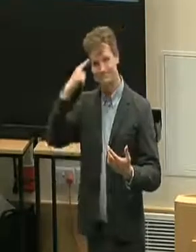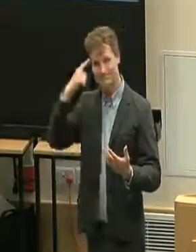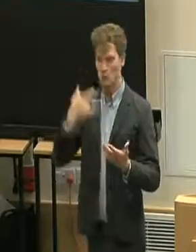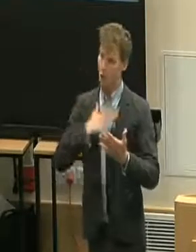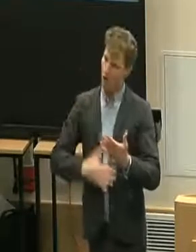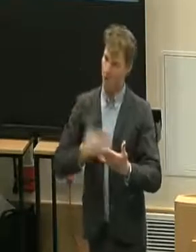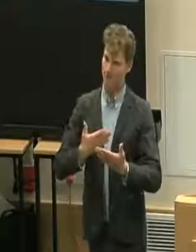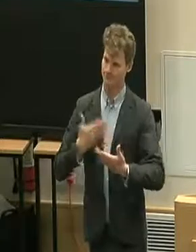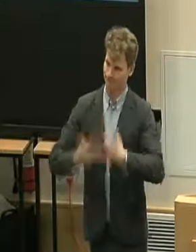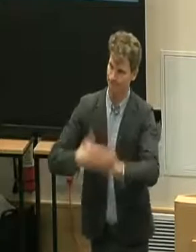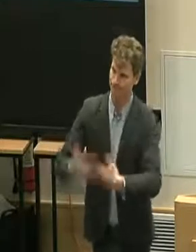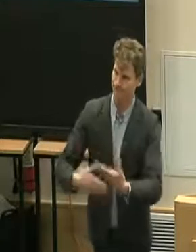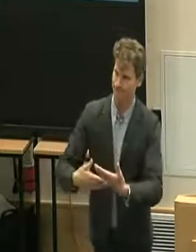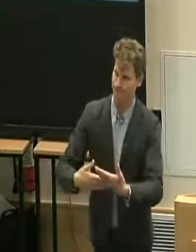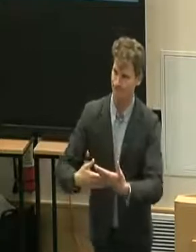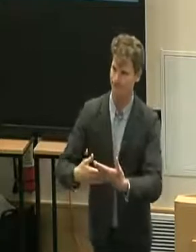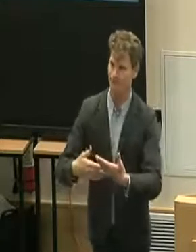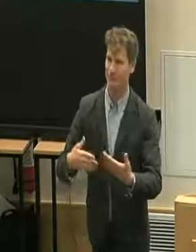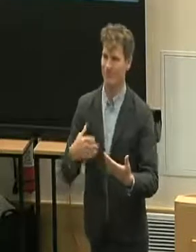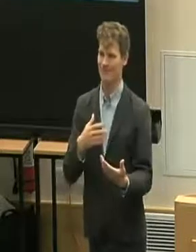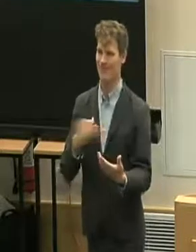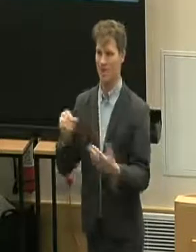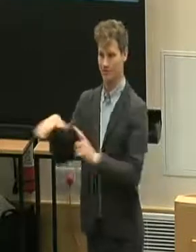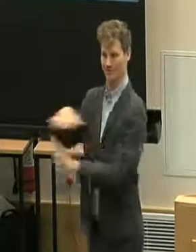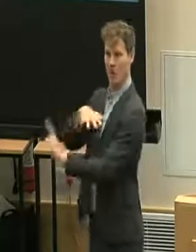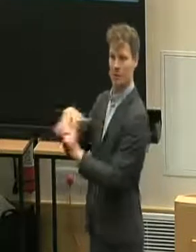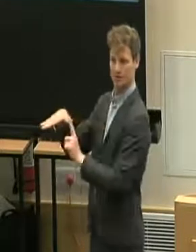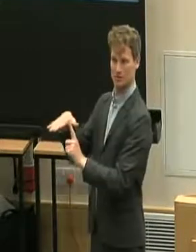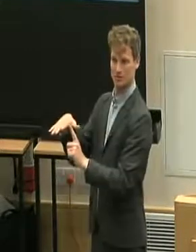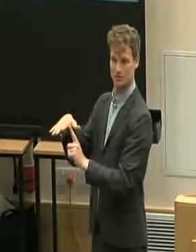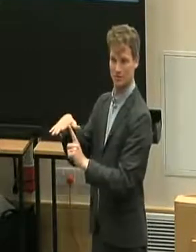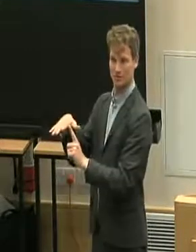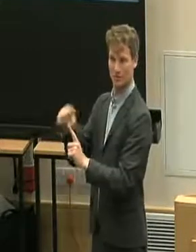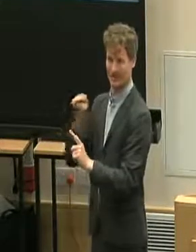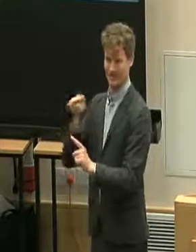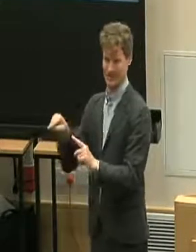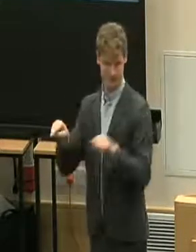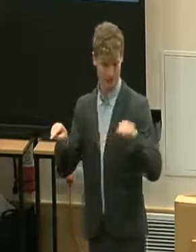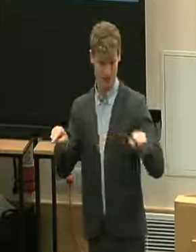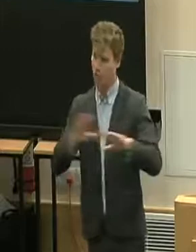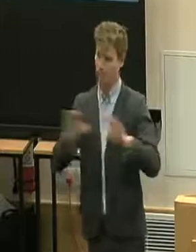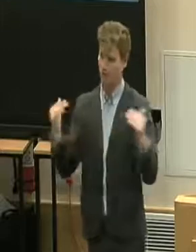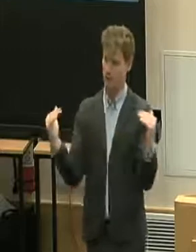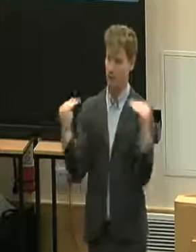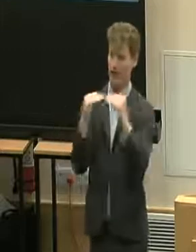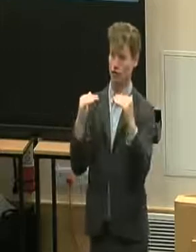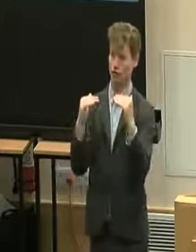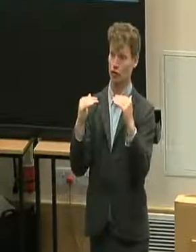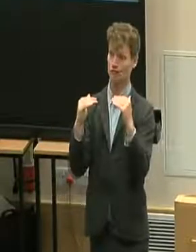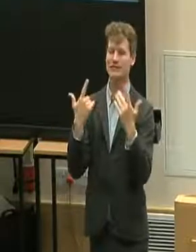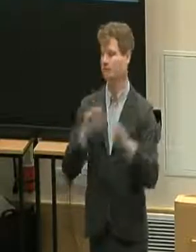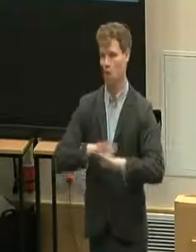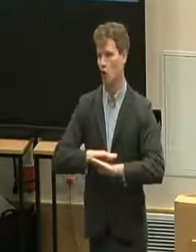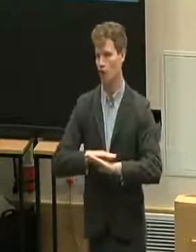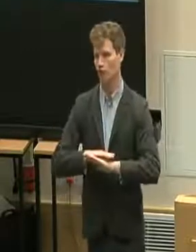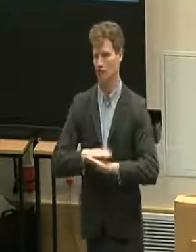day, is a violation of human rights. So Article 1 brings the phenomena of disability and